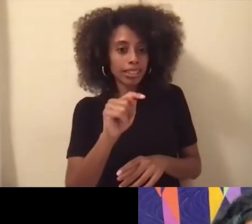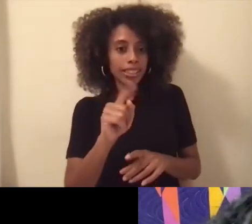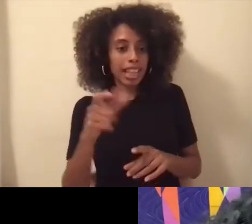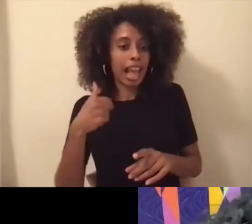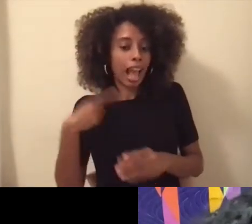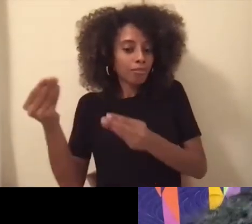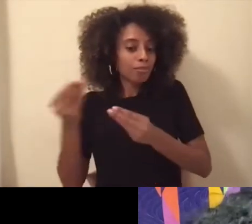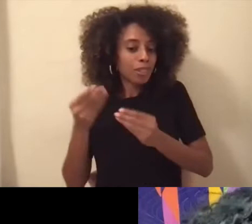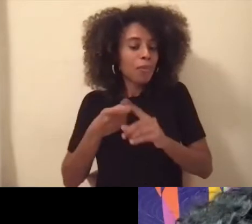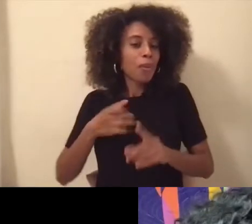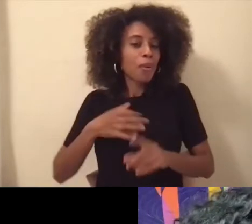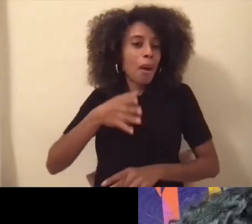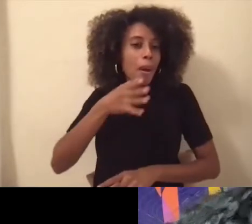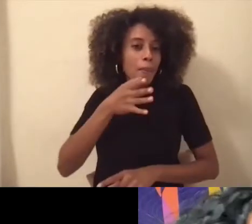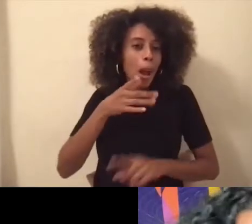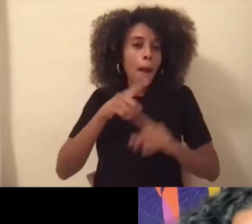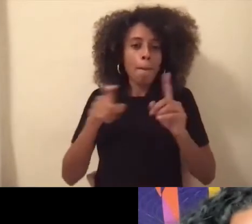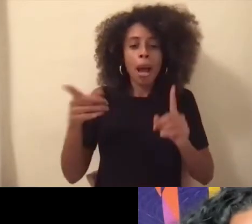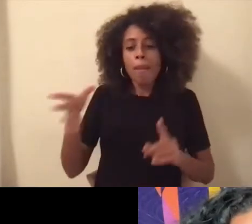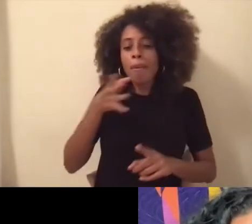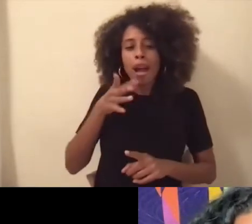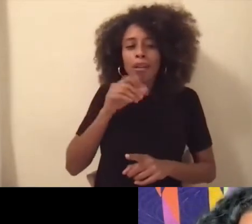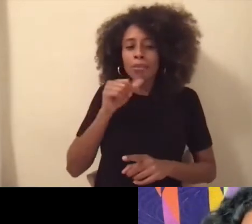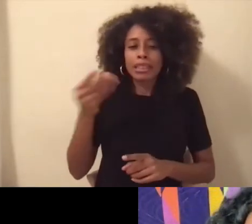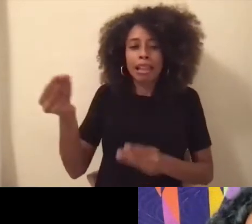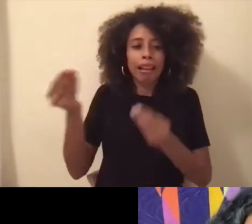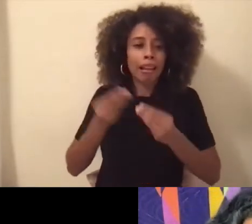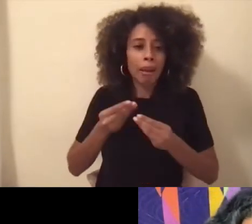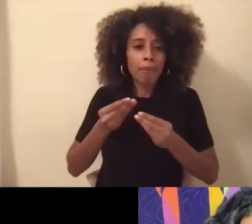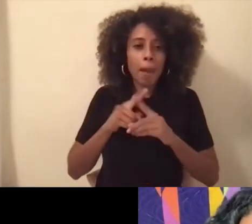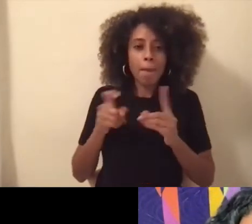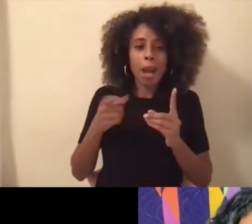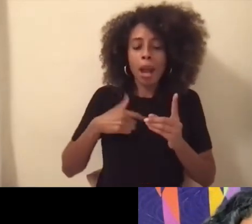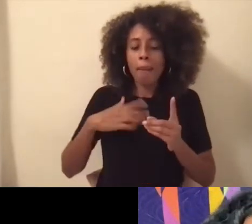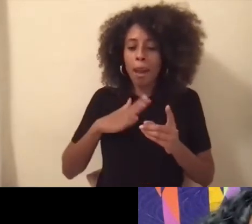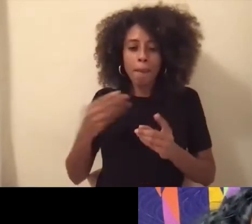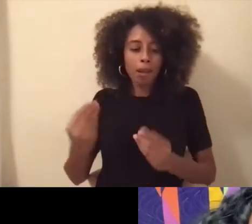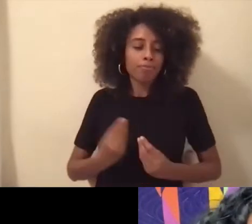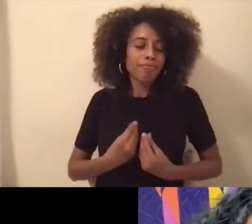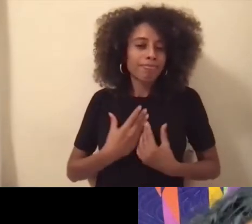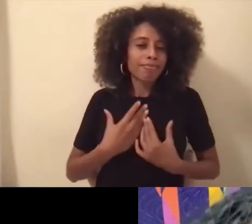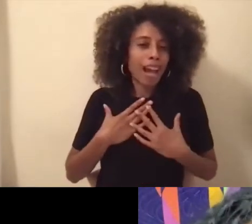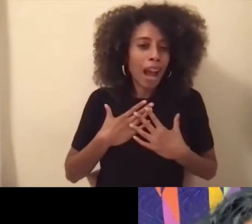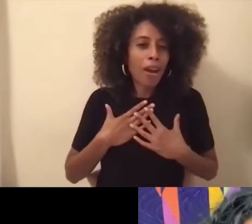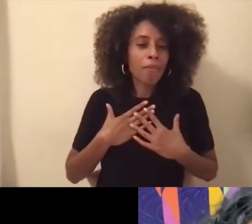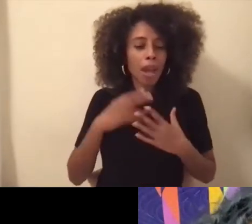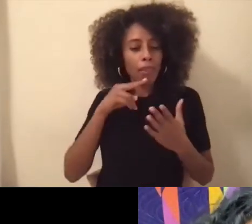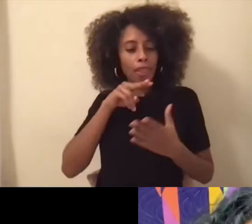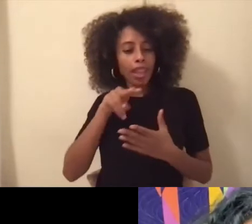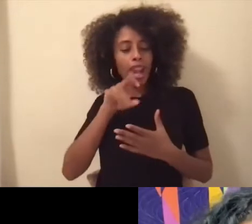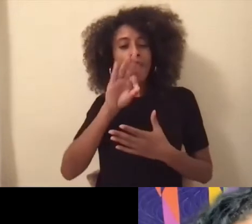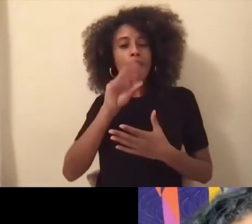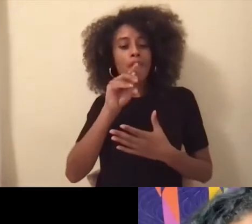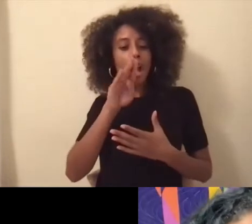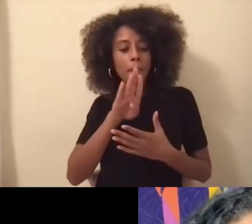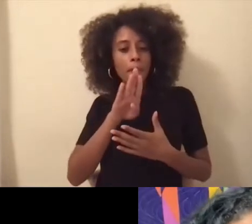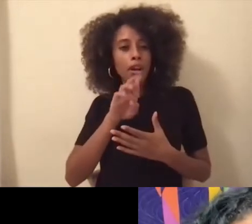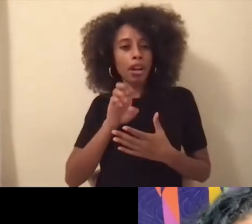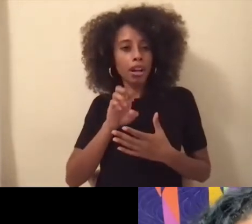mother possessed me with the spirit of looking at fiber for its soul, you know.